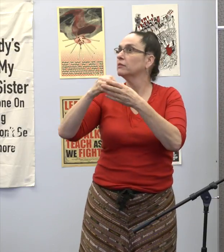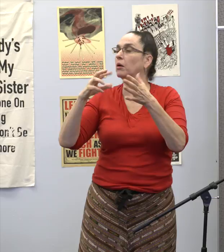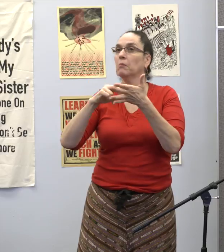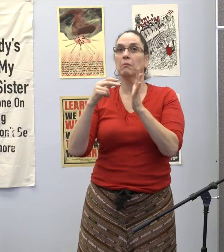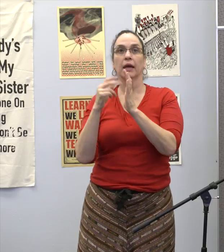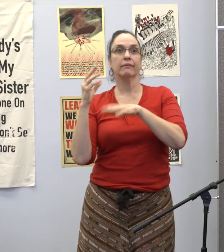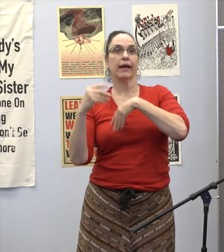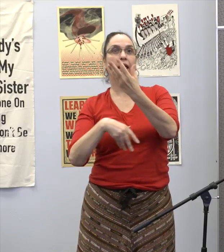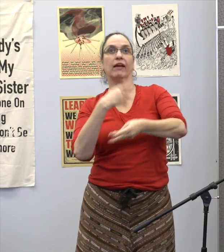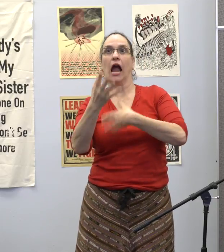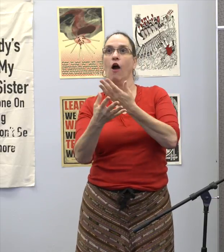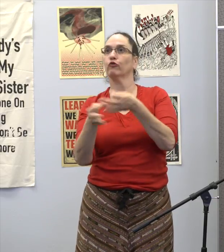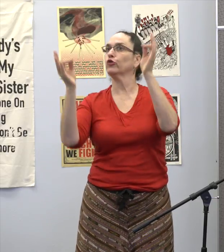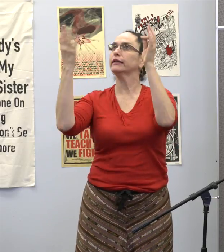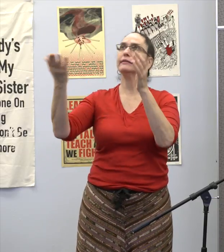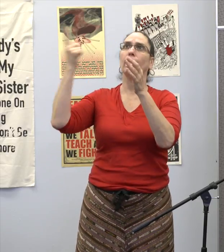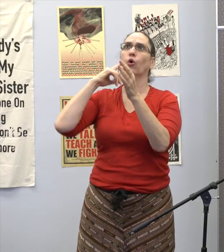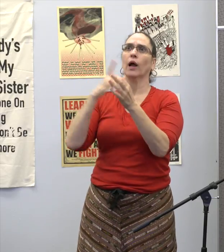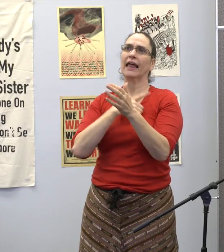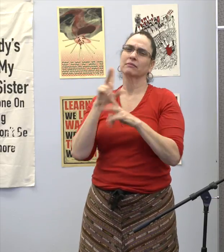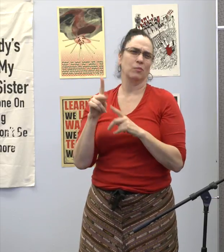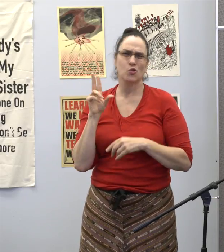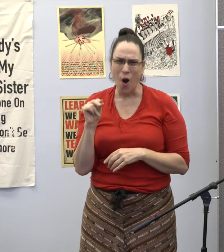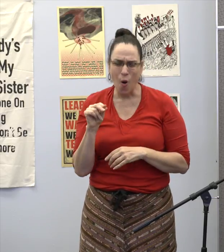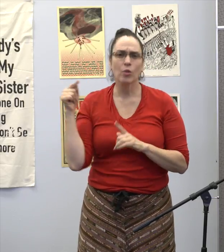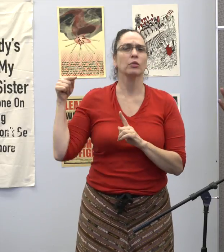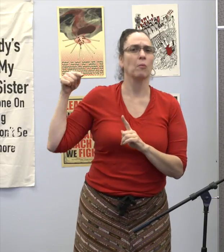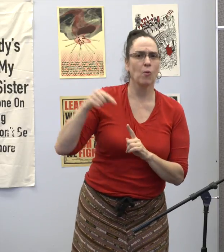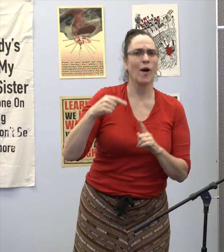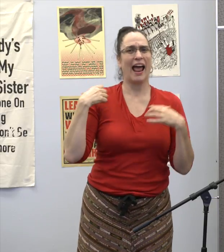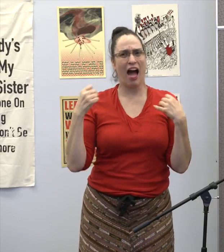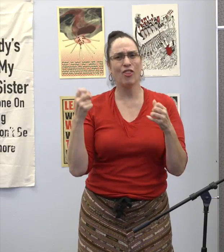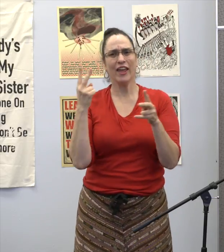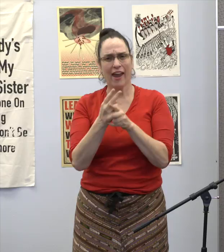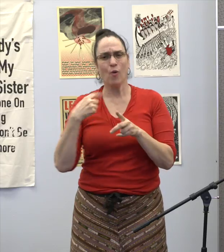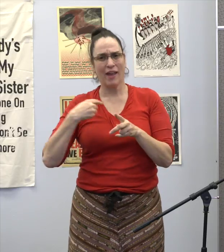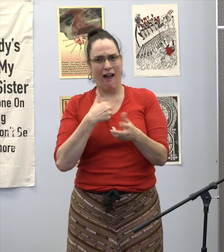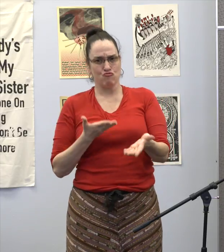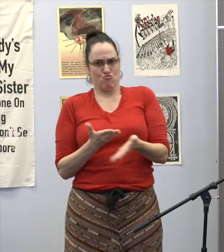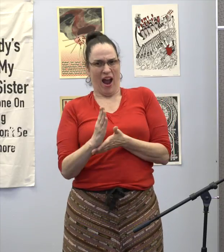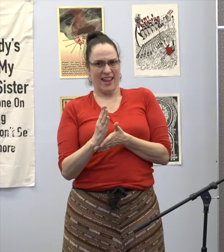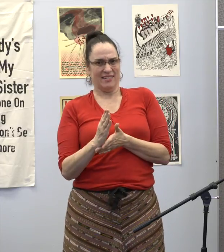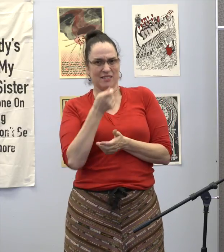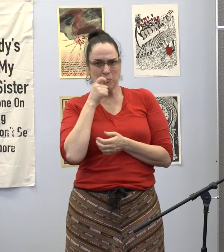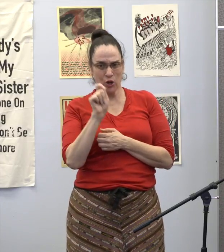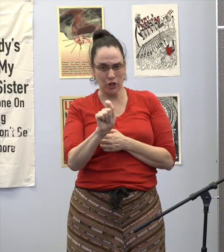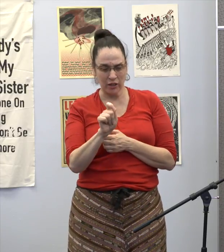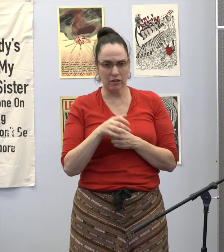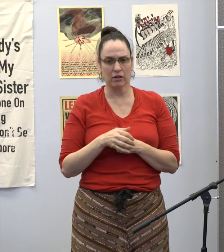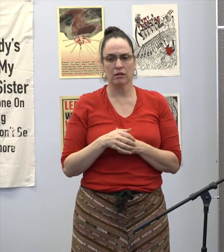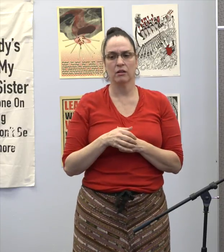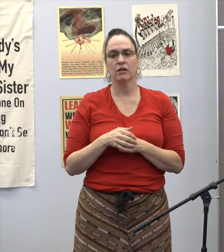free stuff to these lazy people, rather than saying that health care ought to be a right, period. Or whether it is all